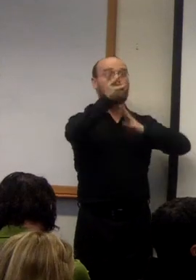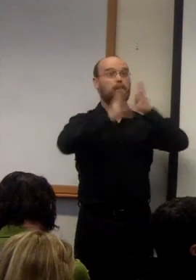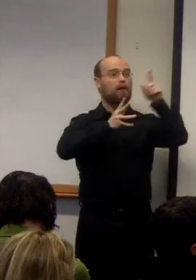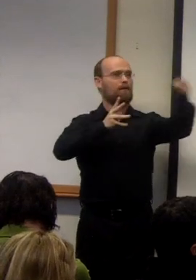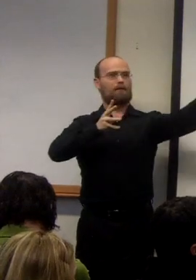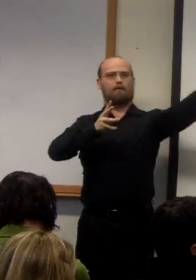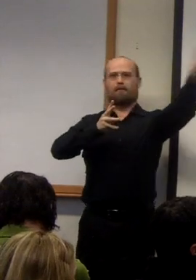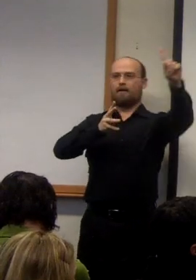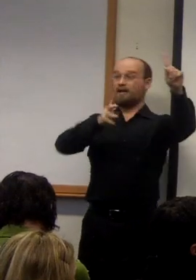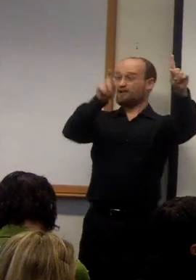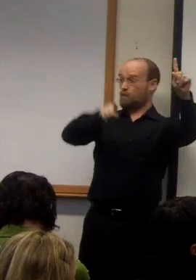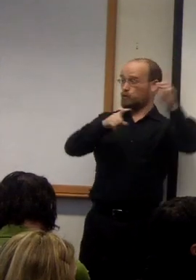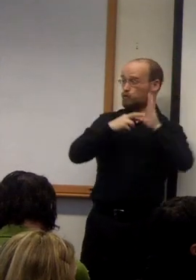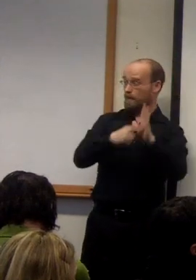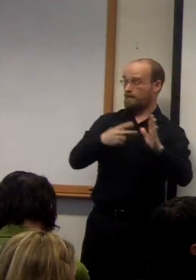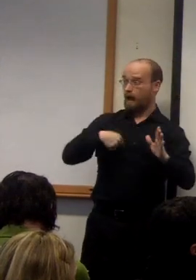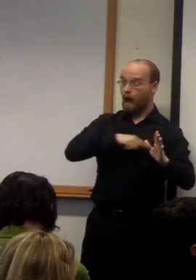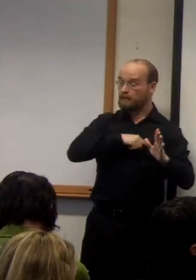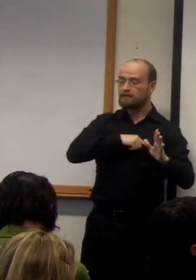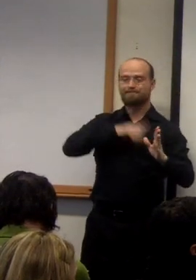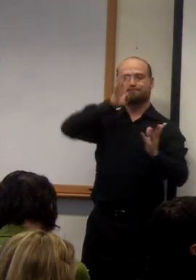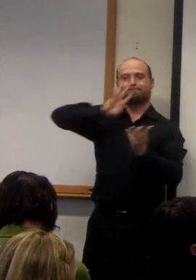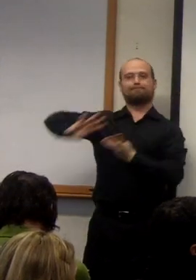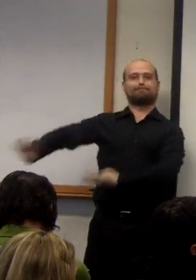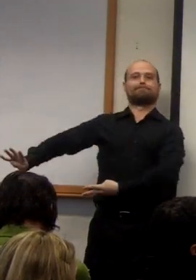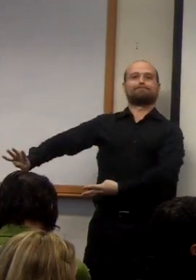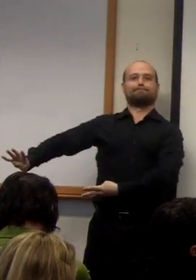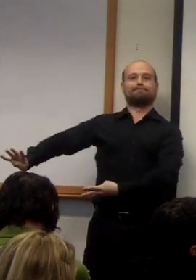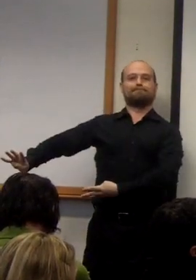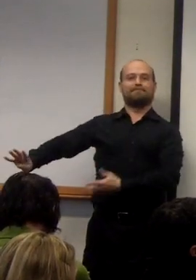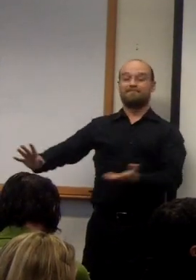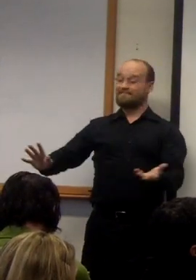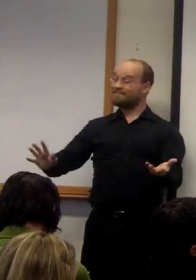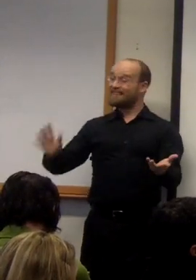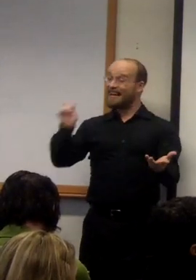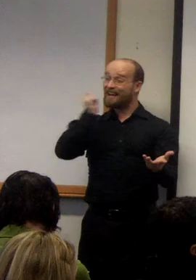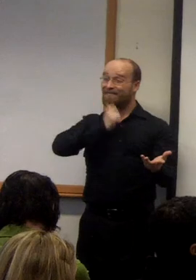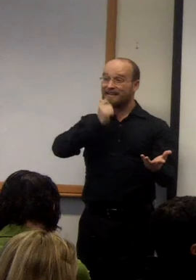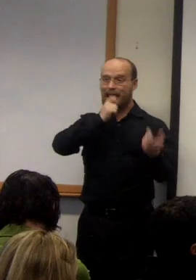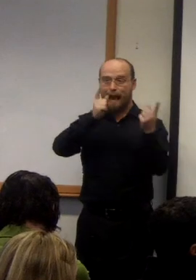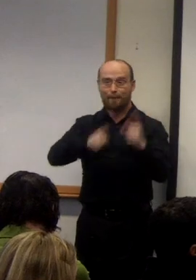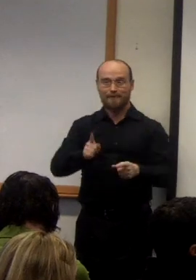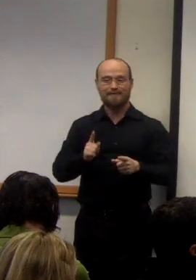who are supposed to be representing our voices. And this is happening every day.